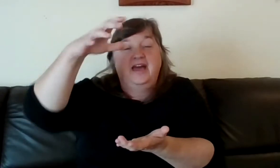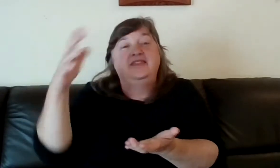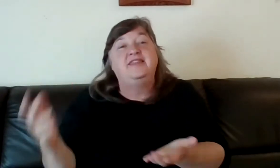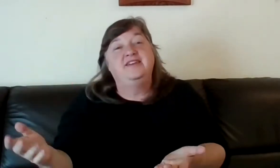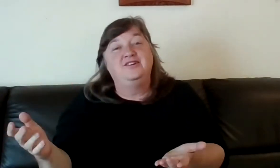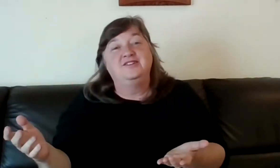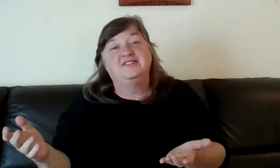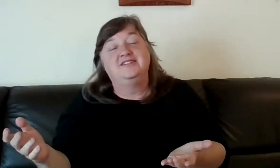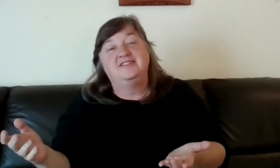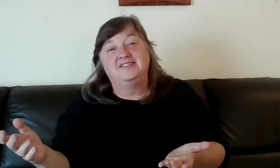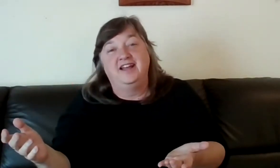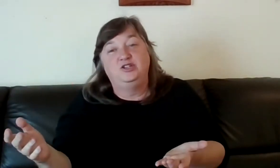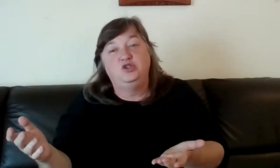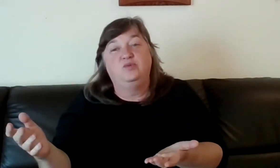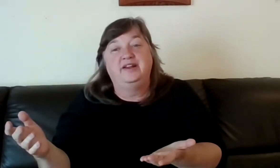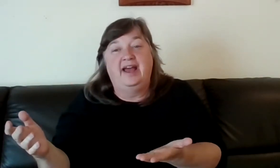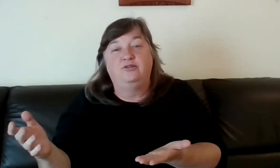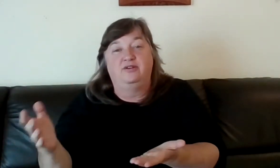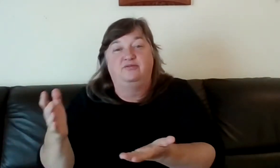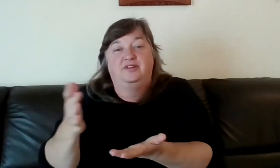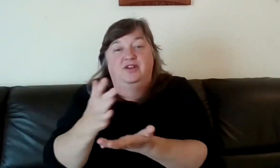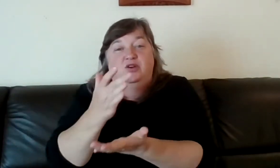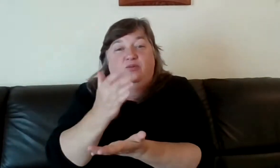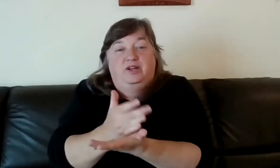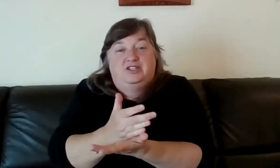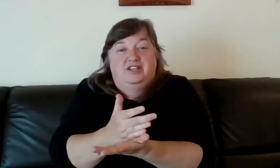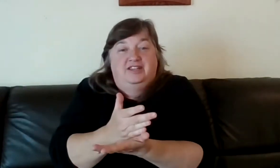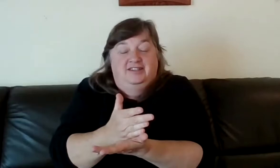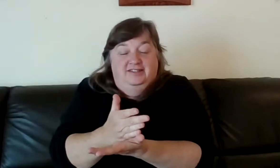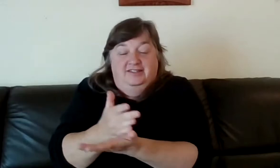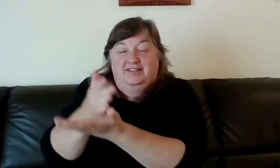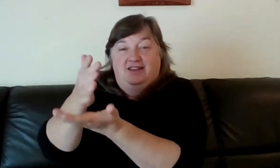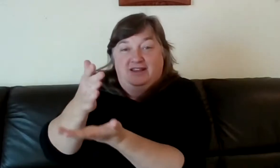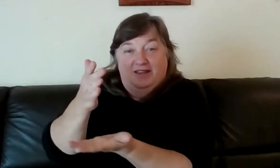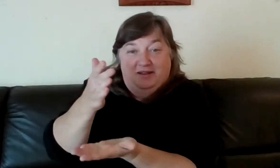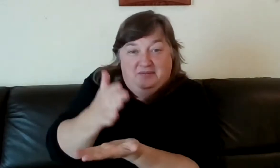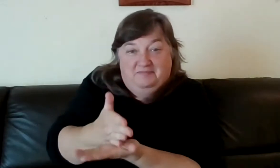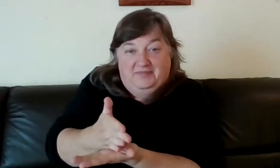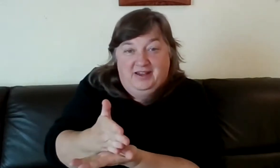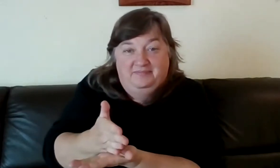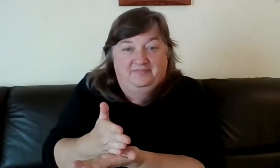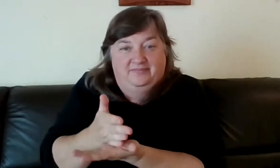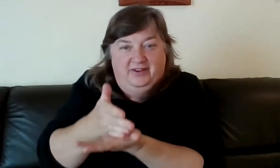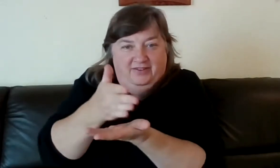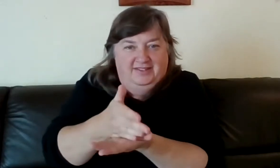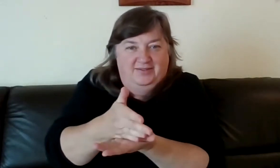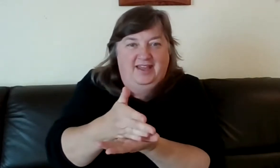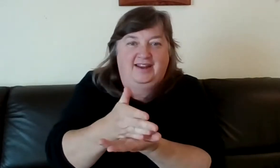And then there's the sign to run out of, which is, well, you can see what that is,